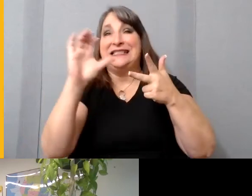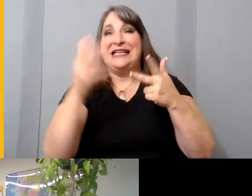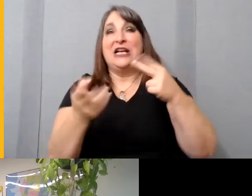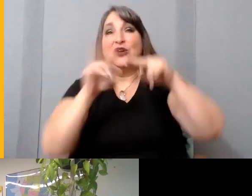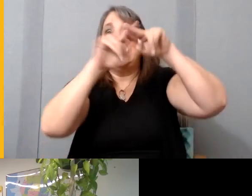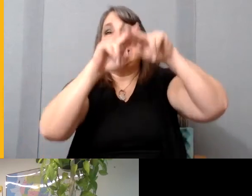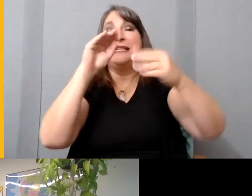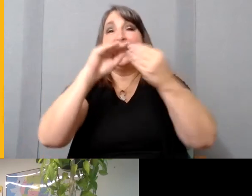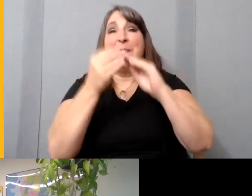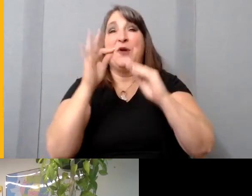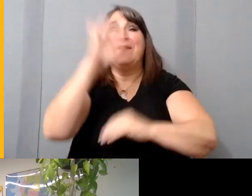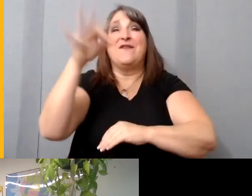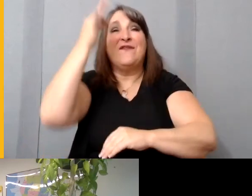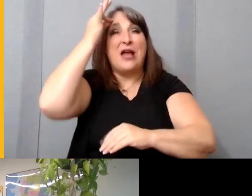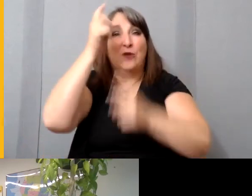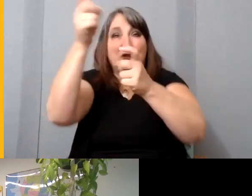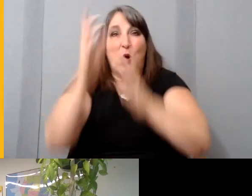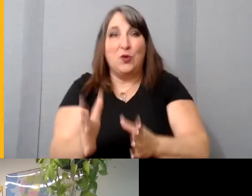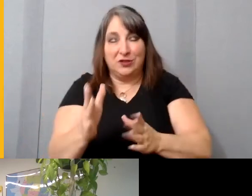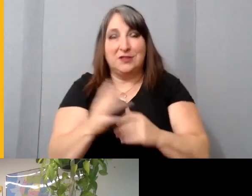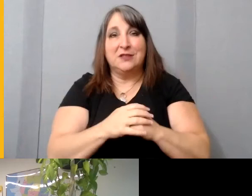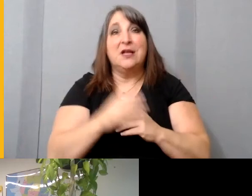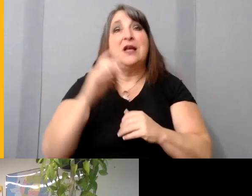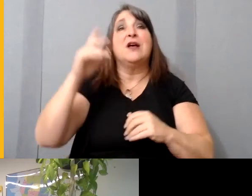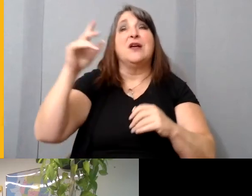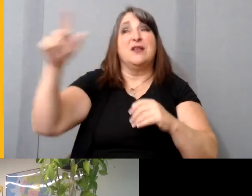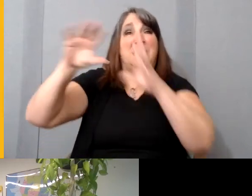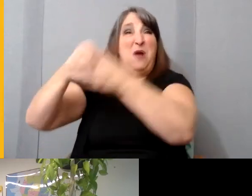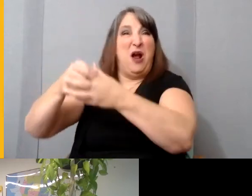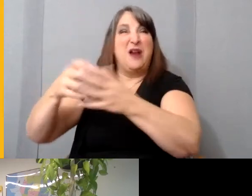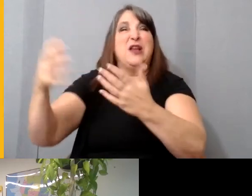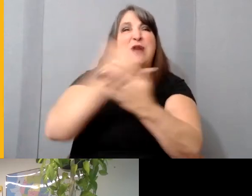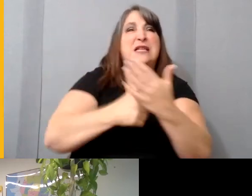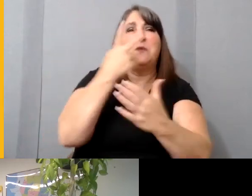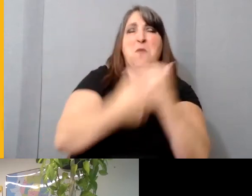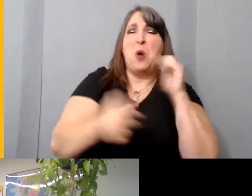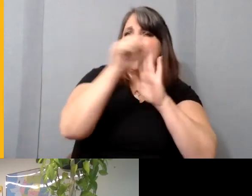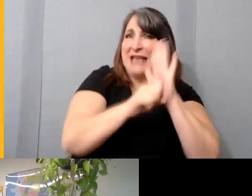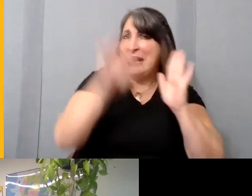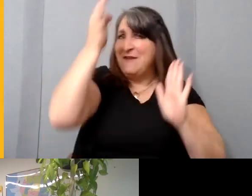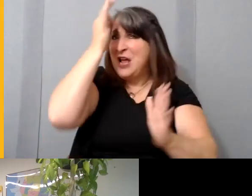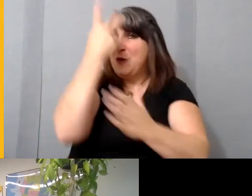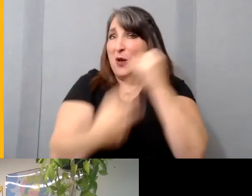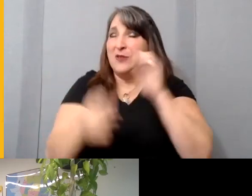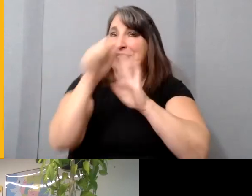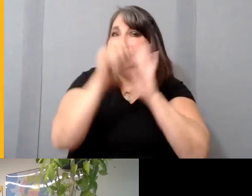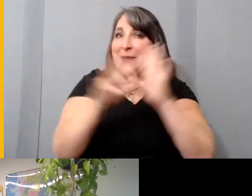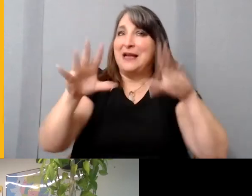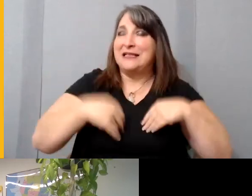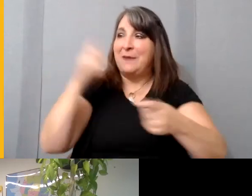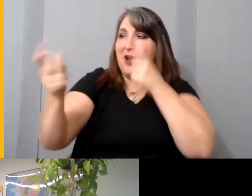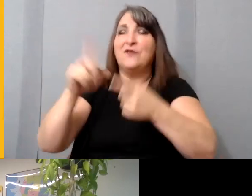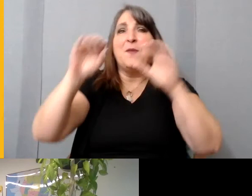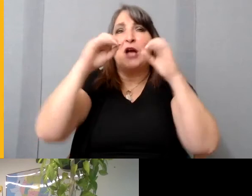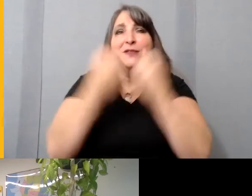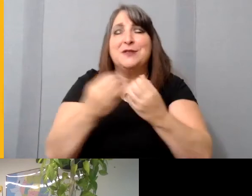donors to the party. As a quick reminder, the party raises both state and federal money. On the state side, we can accept contributions from